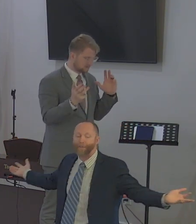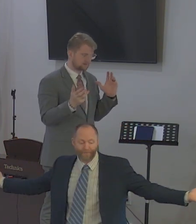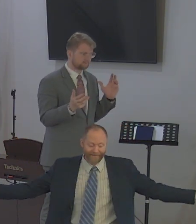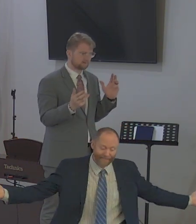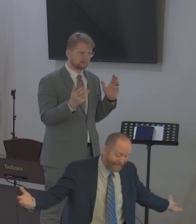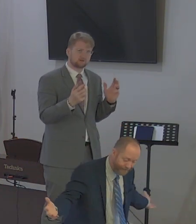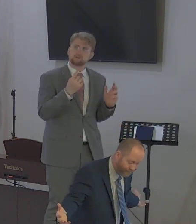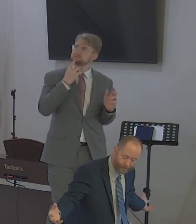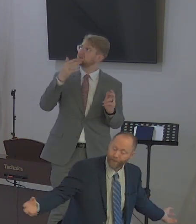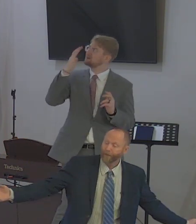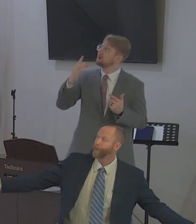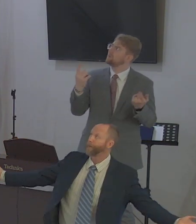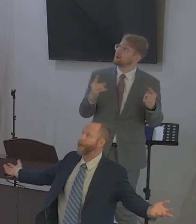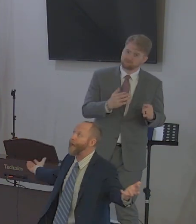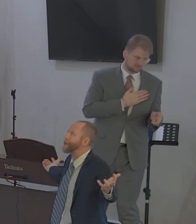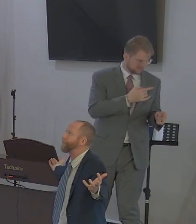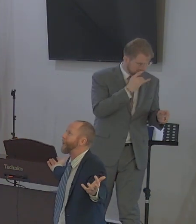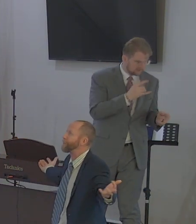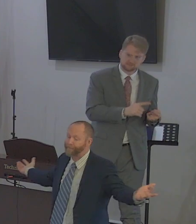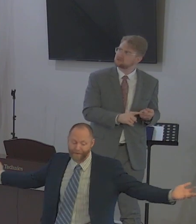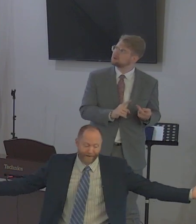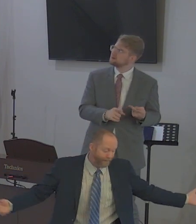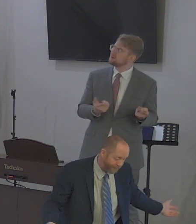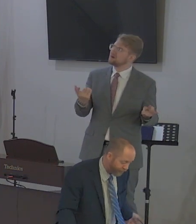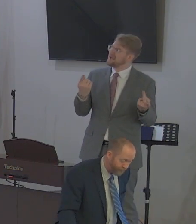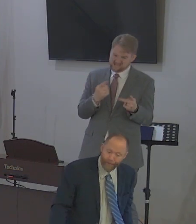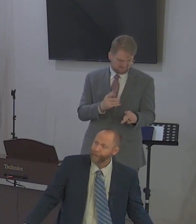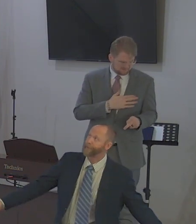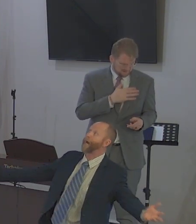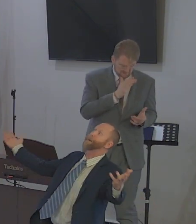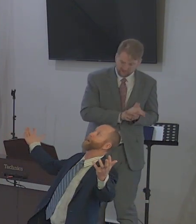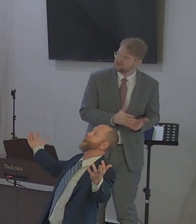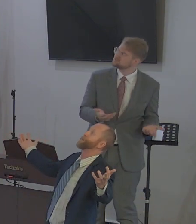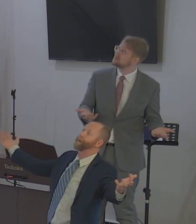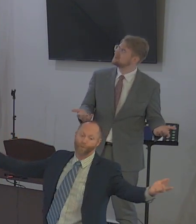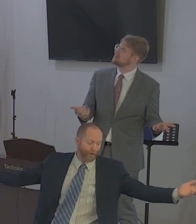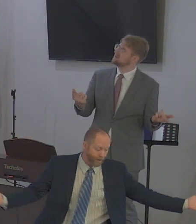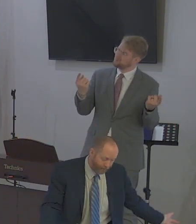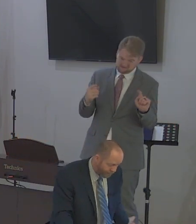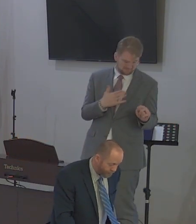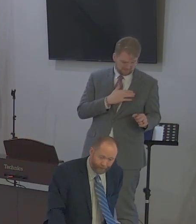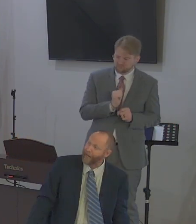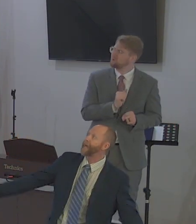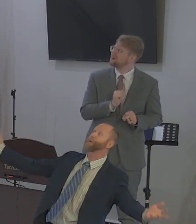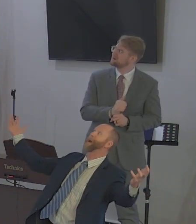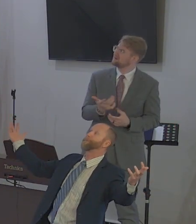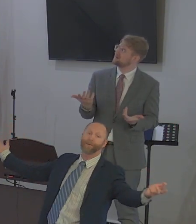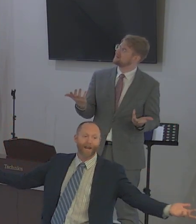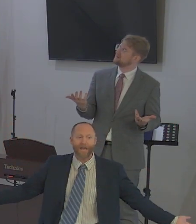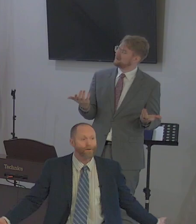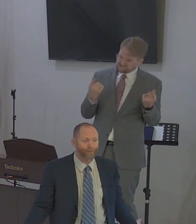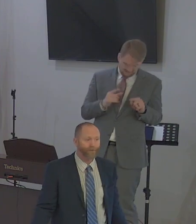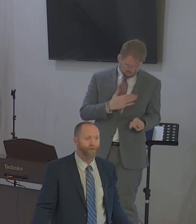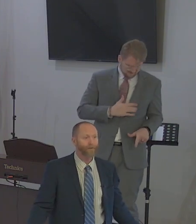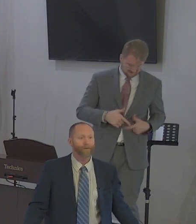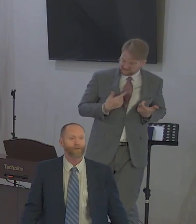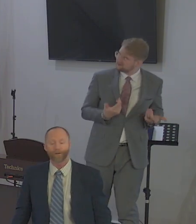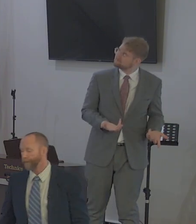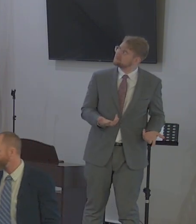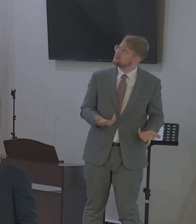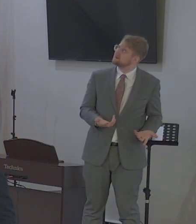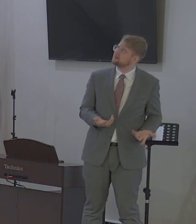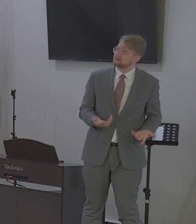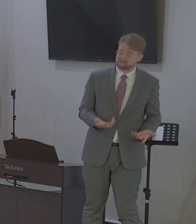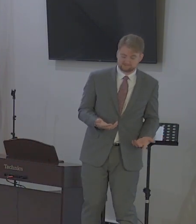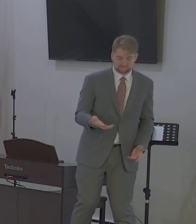what happened to my kids? God, what happened to my marriage? God, what happened to my work? God, what happened to my life?